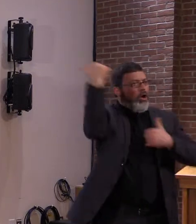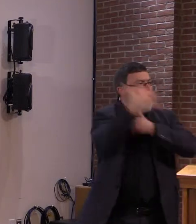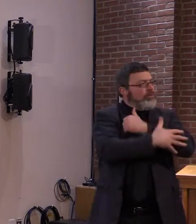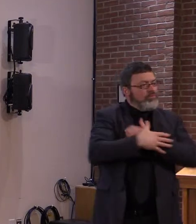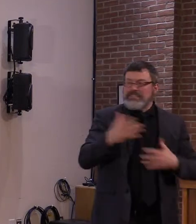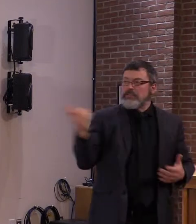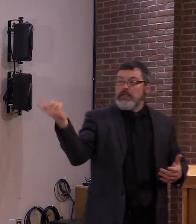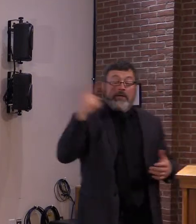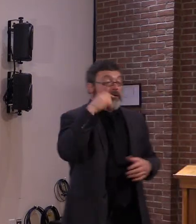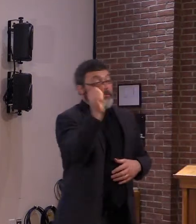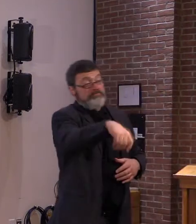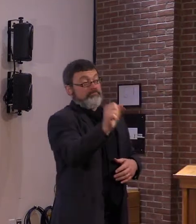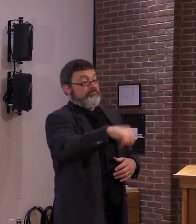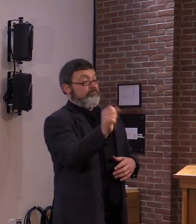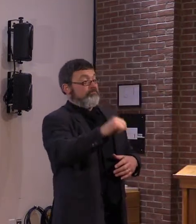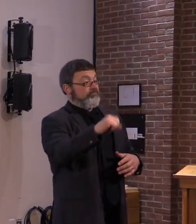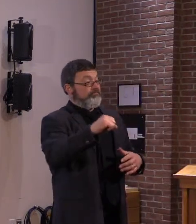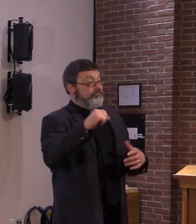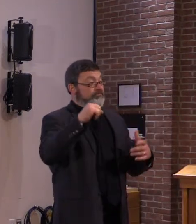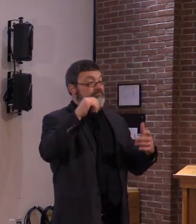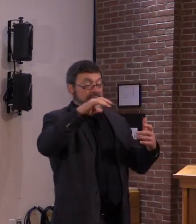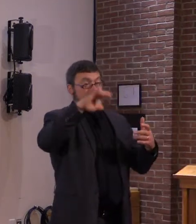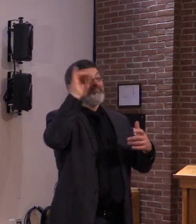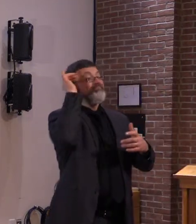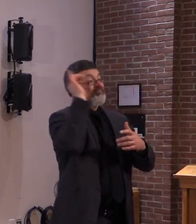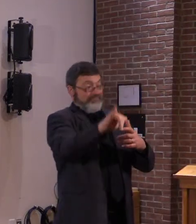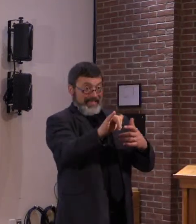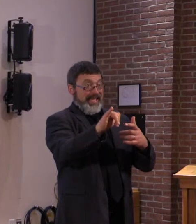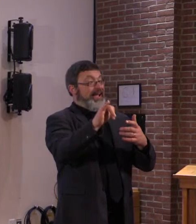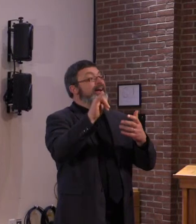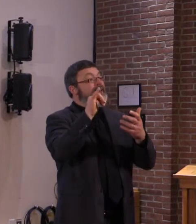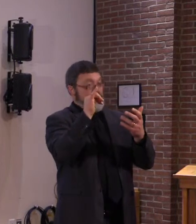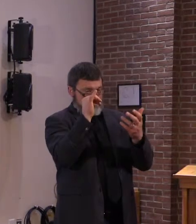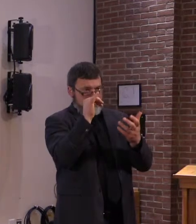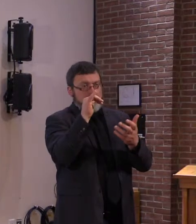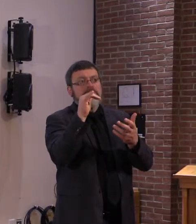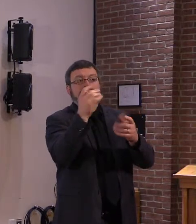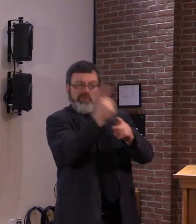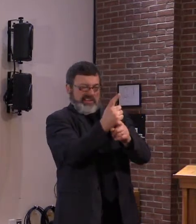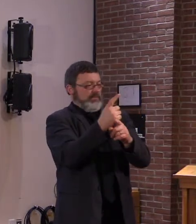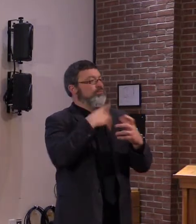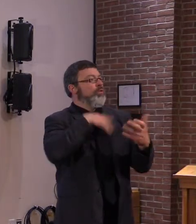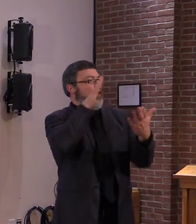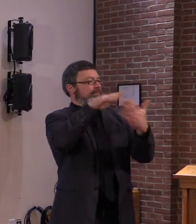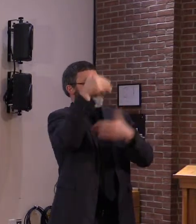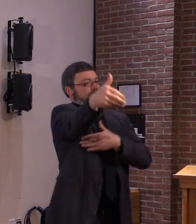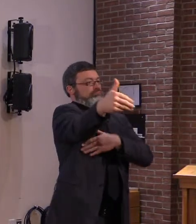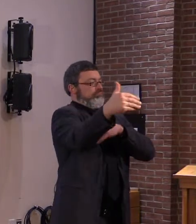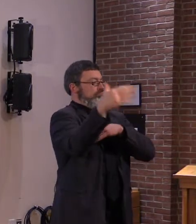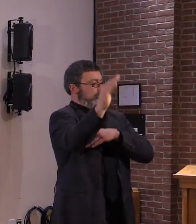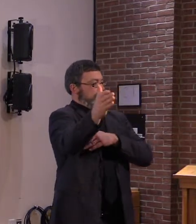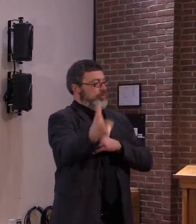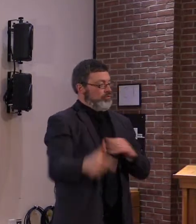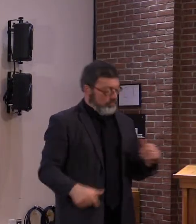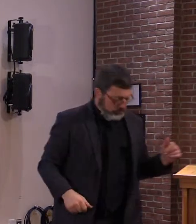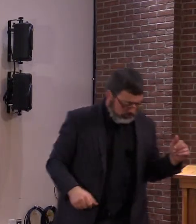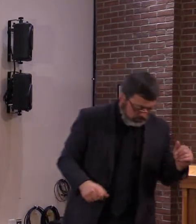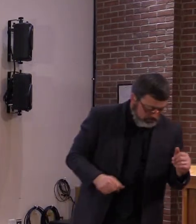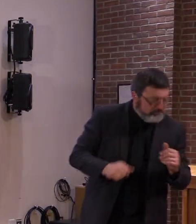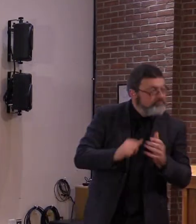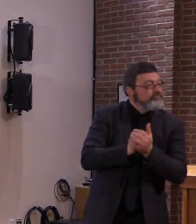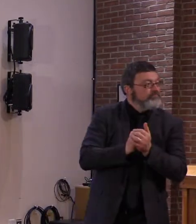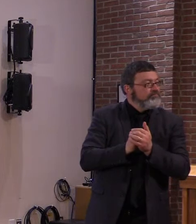not effective to counteract this virus. So There's a rate, there's a magic number